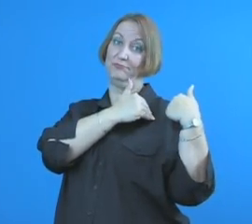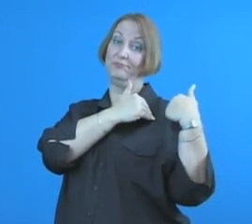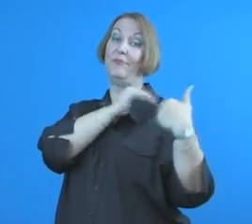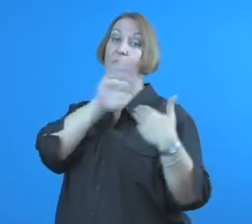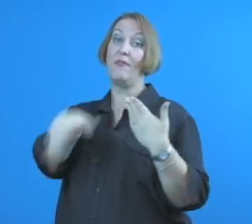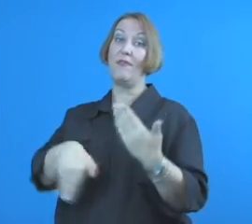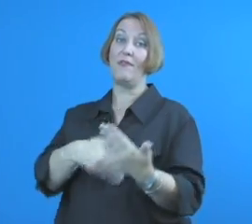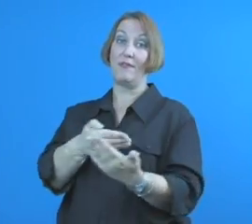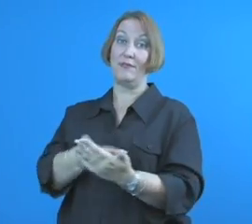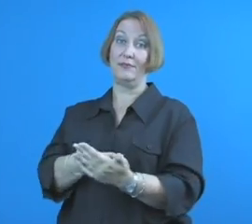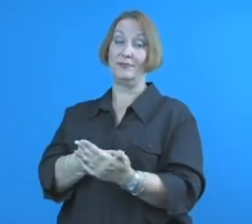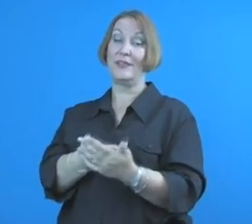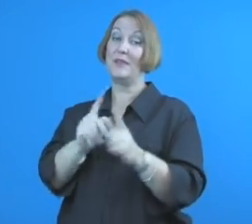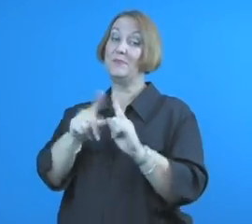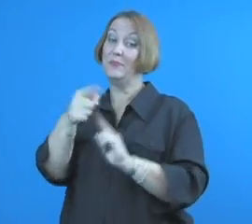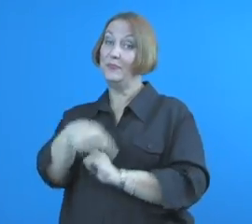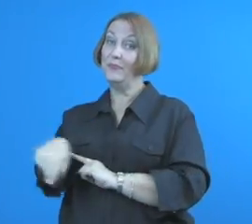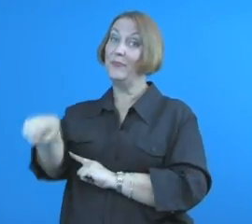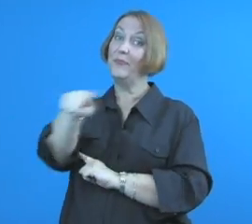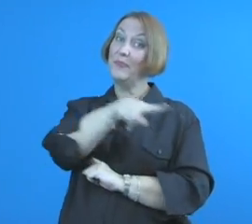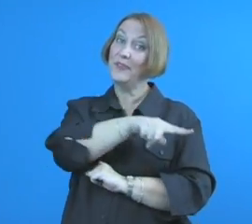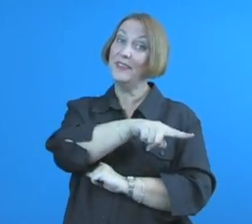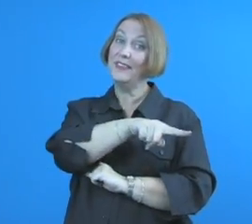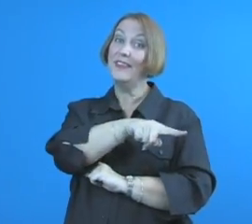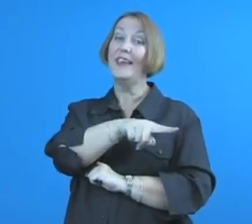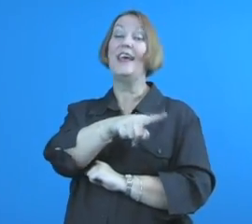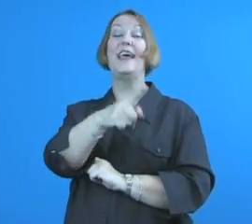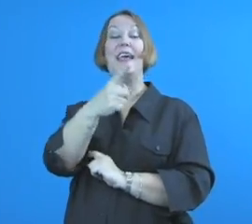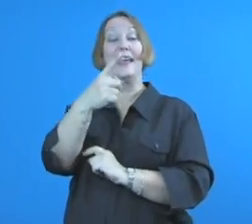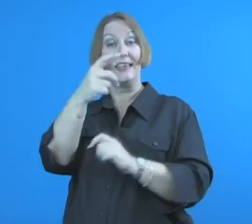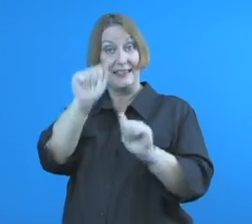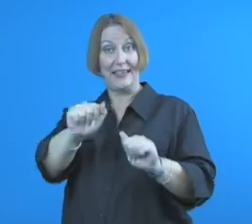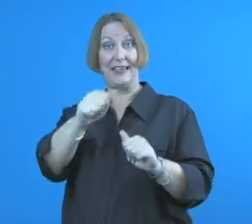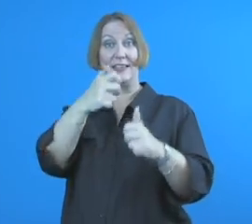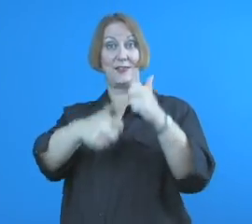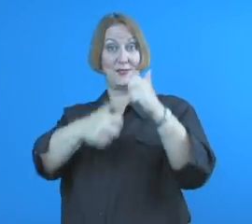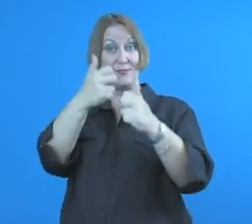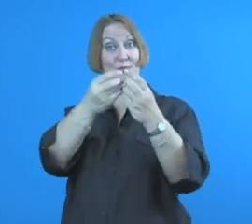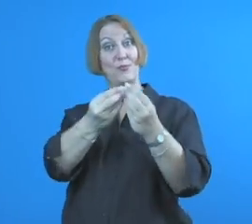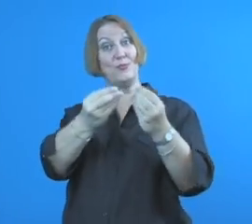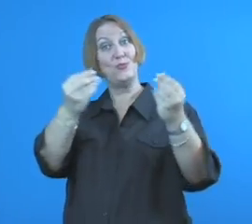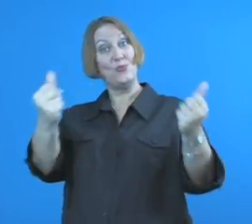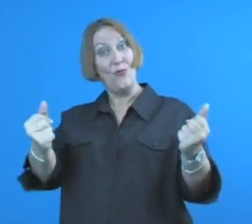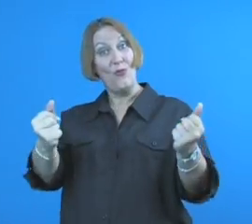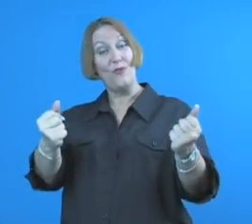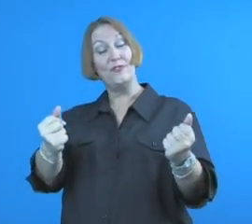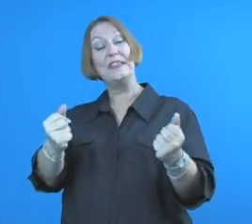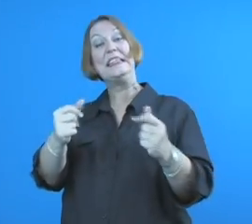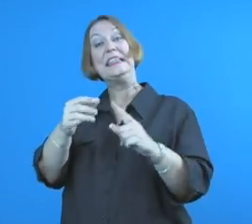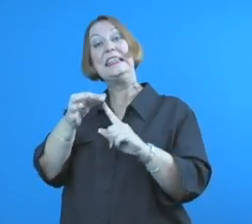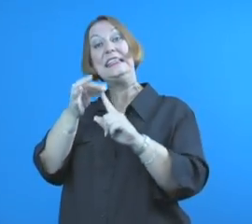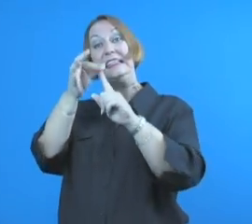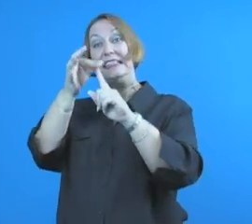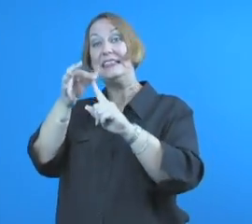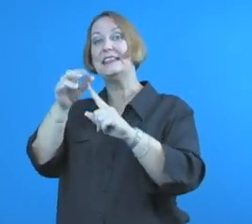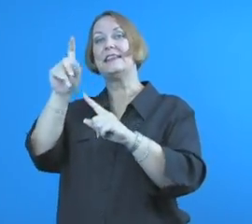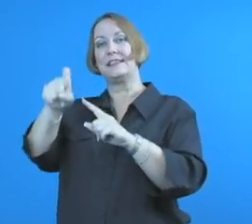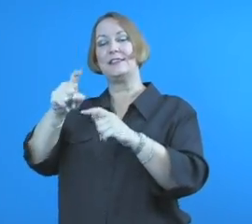problem. Unfortunately, we in the hearing world are doing a dreadful job in making sure everyone has access to the emergency messages when they